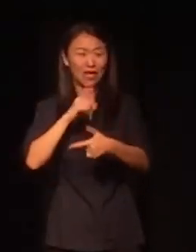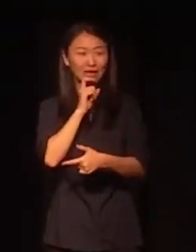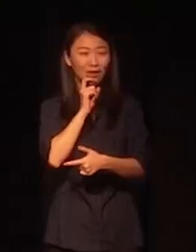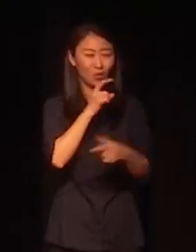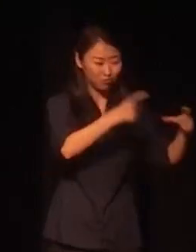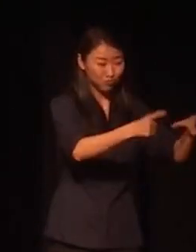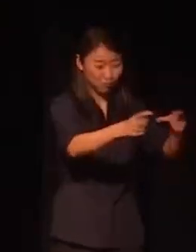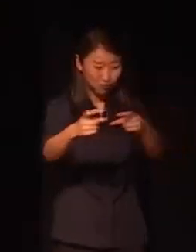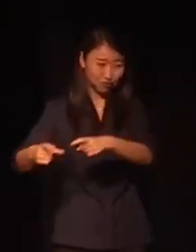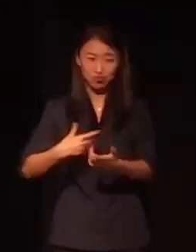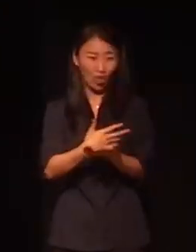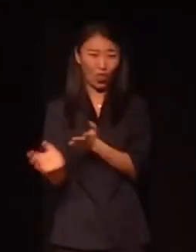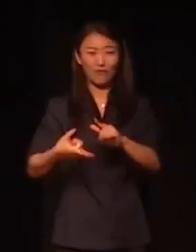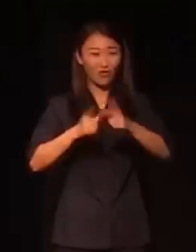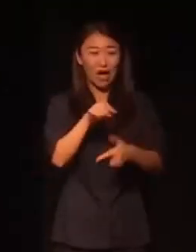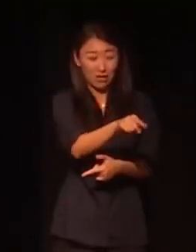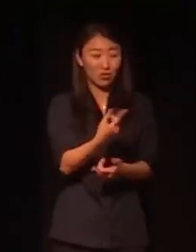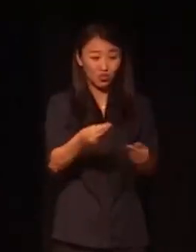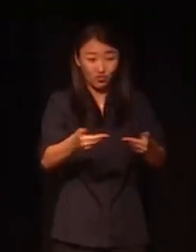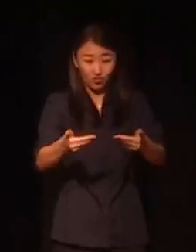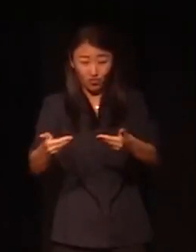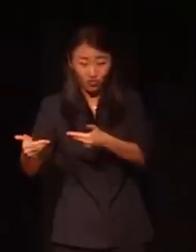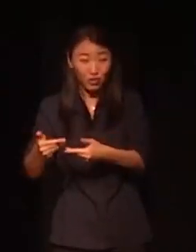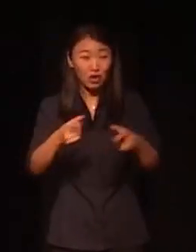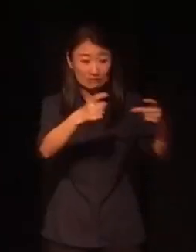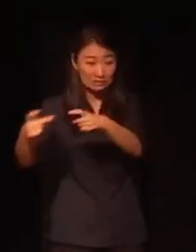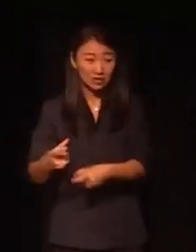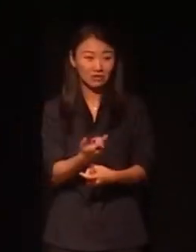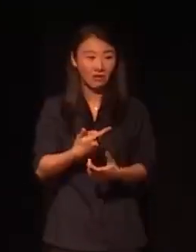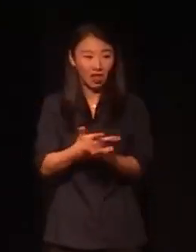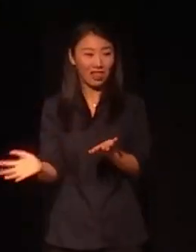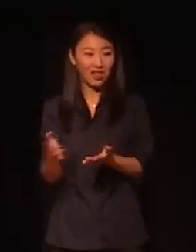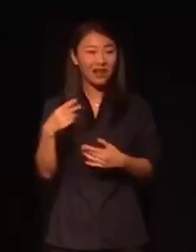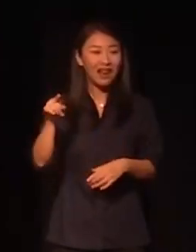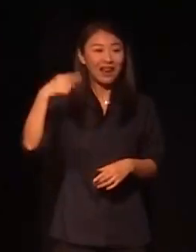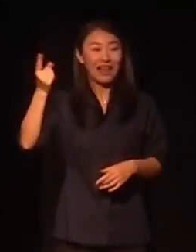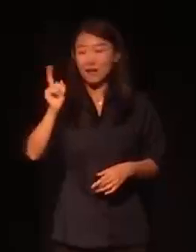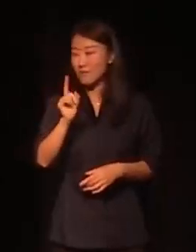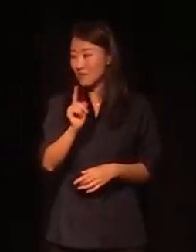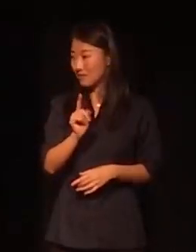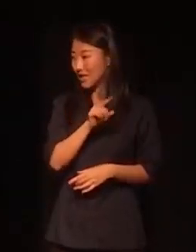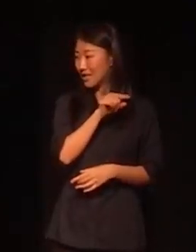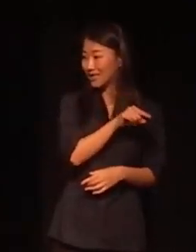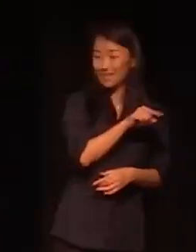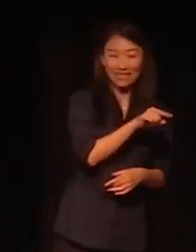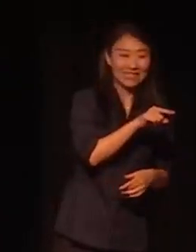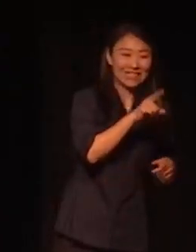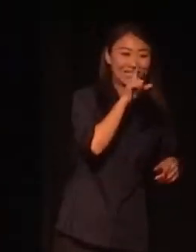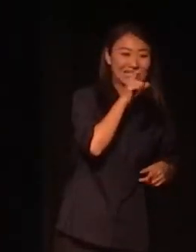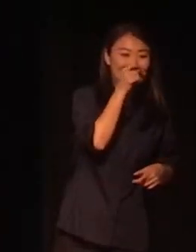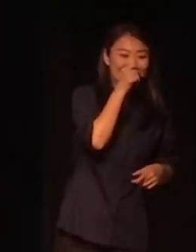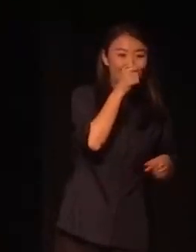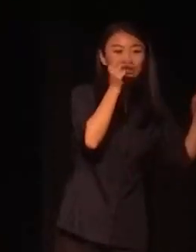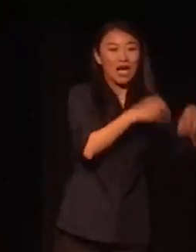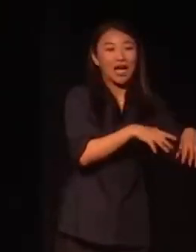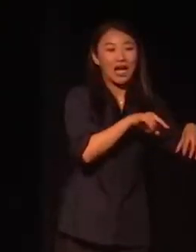dishes in this manner. Okay, another way of saying zha would be ji lian, say ji lian niu pa, meaning